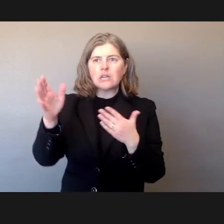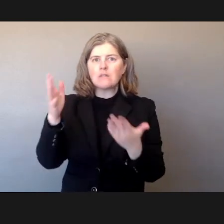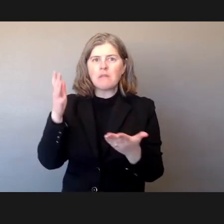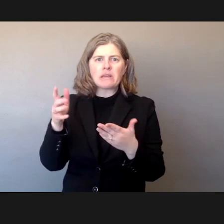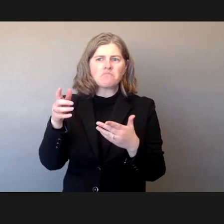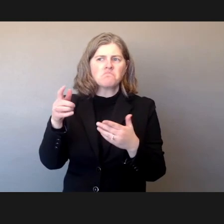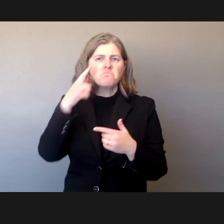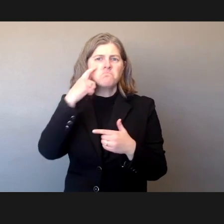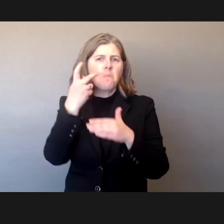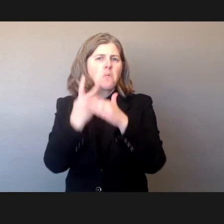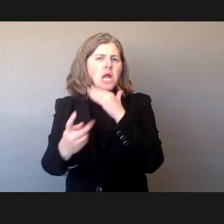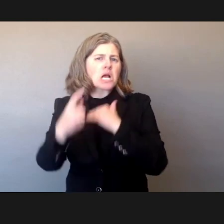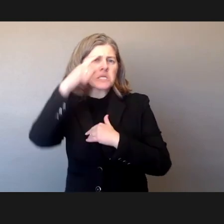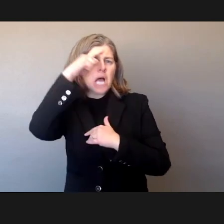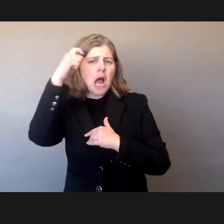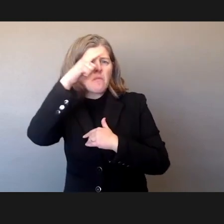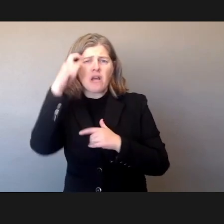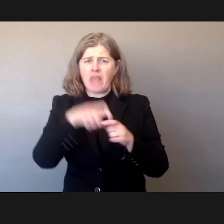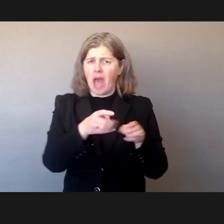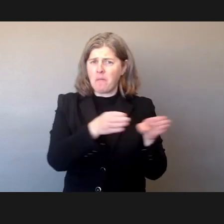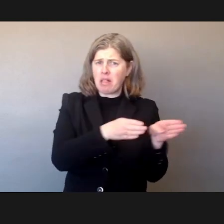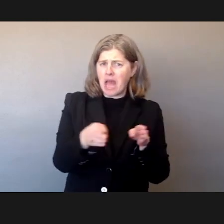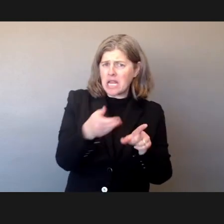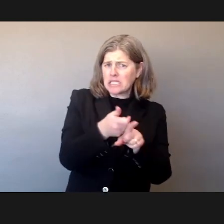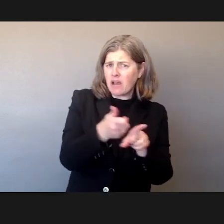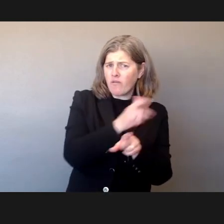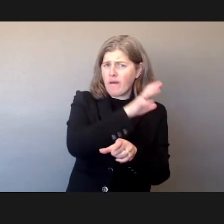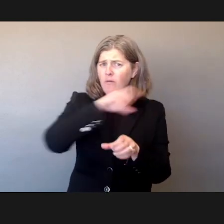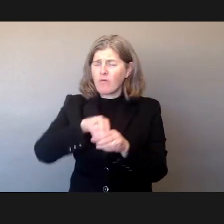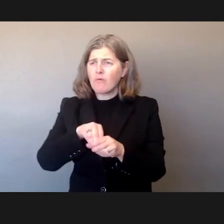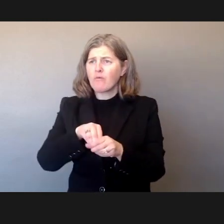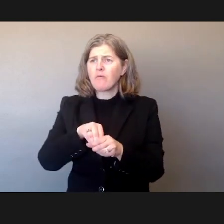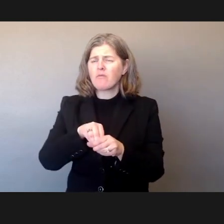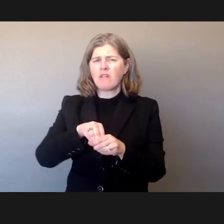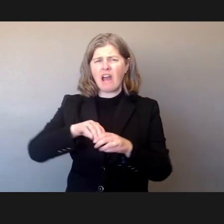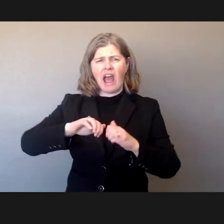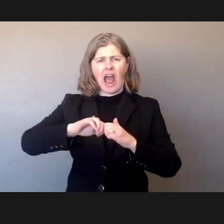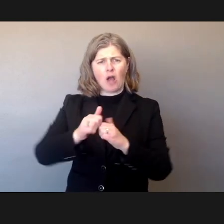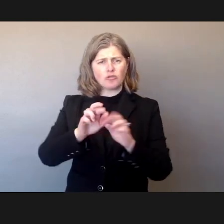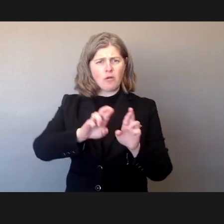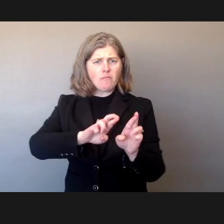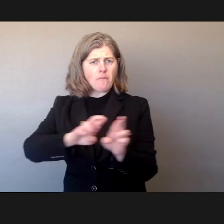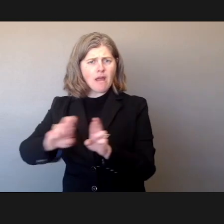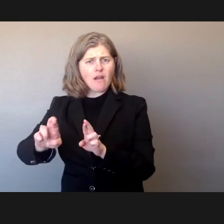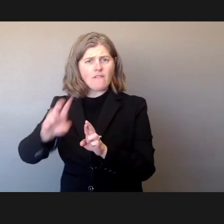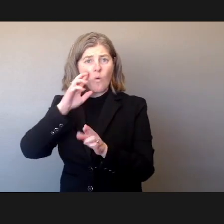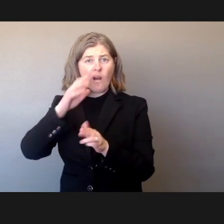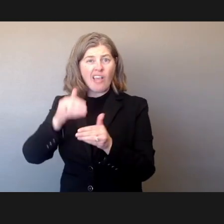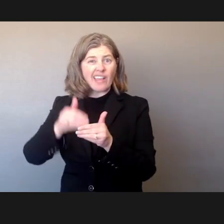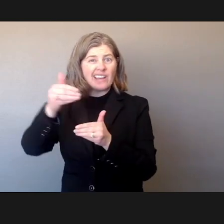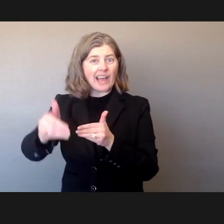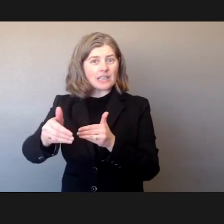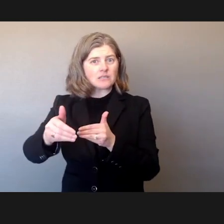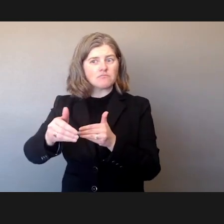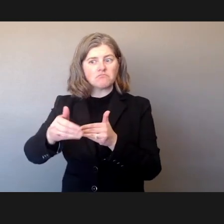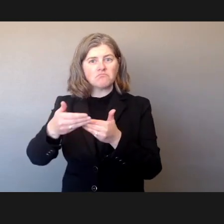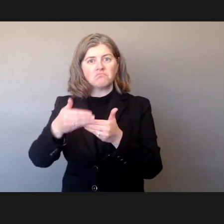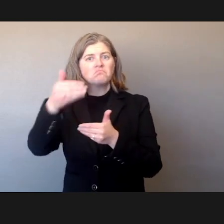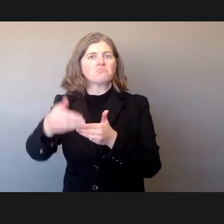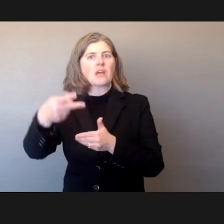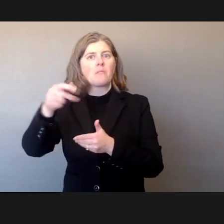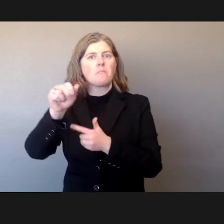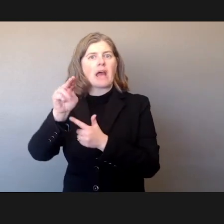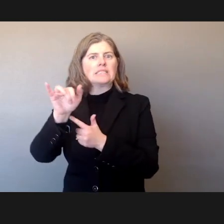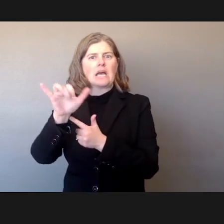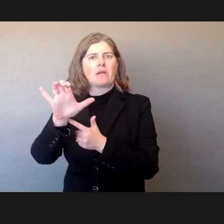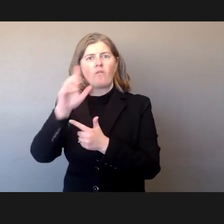summer. But is that plan also going to include how to prepare for the next pandemic of another virus